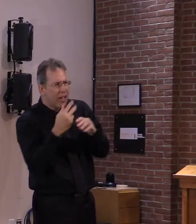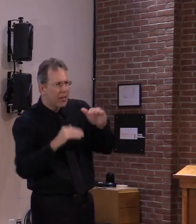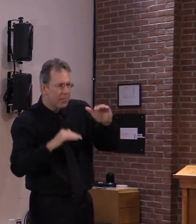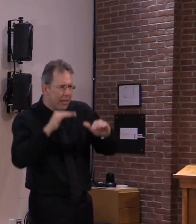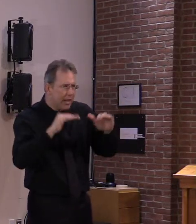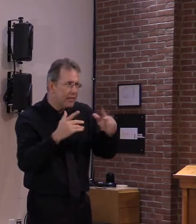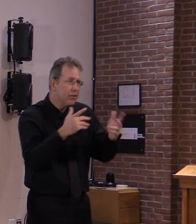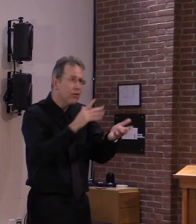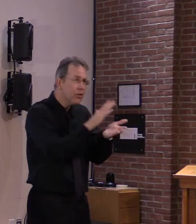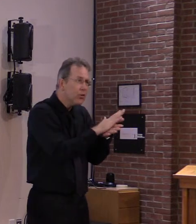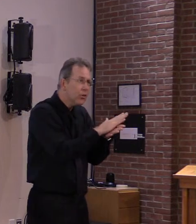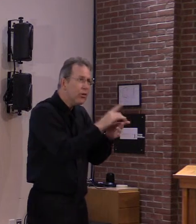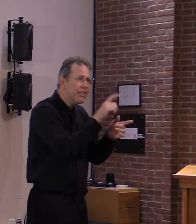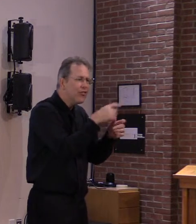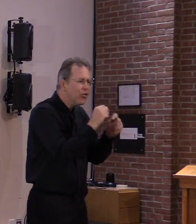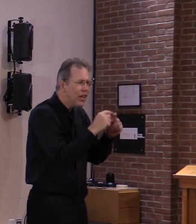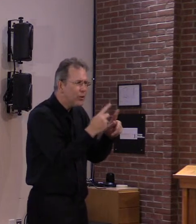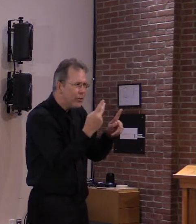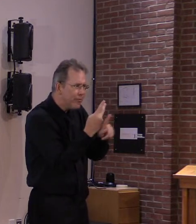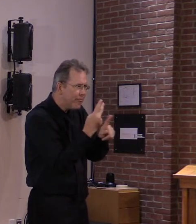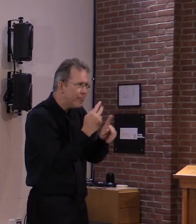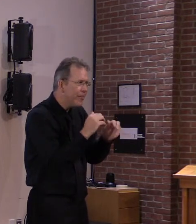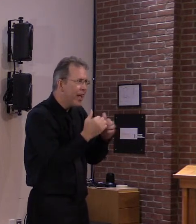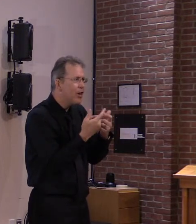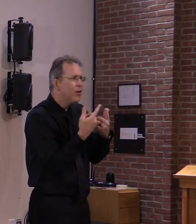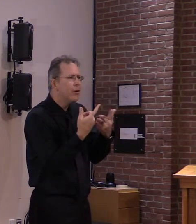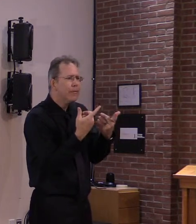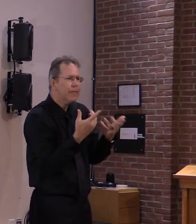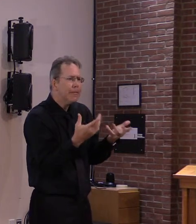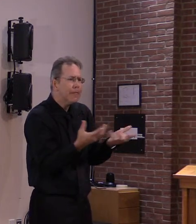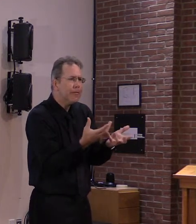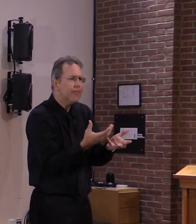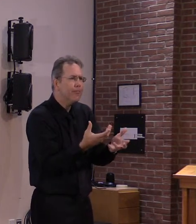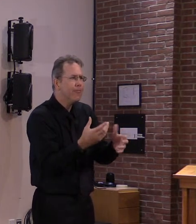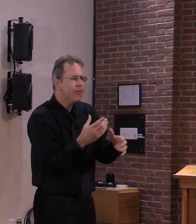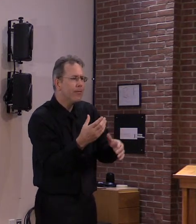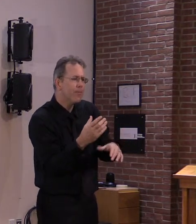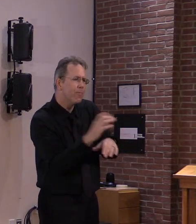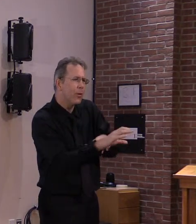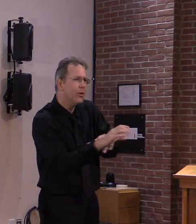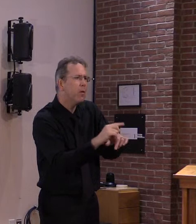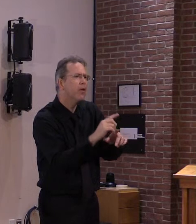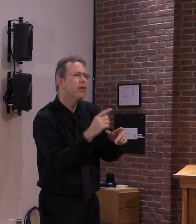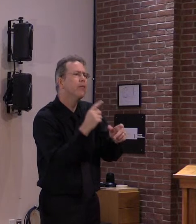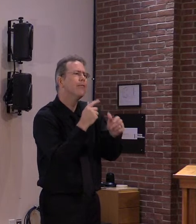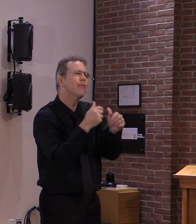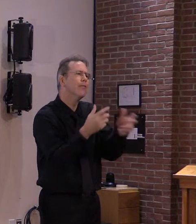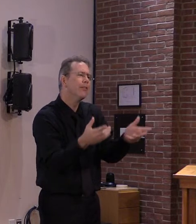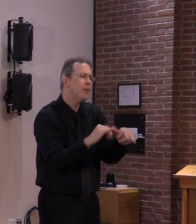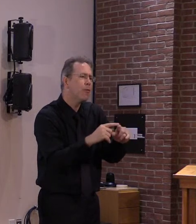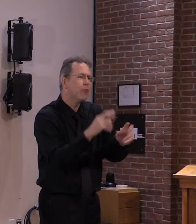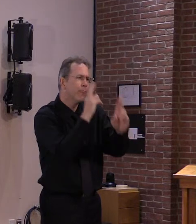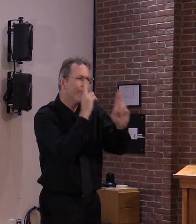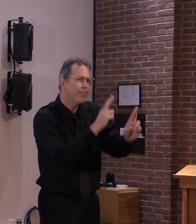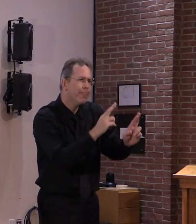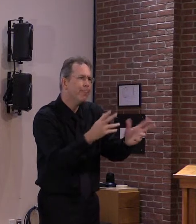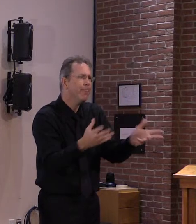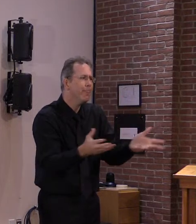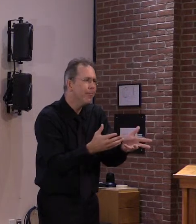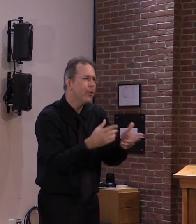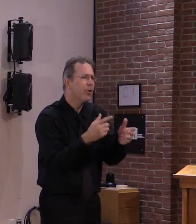like Vermont will be able to have even a more robust response. Not that we didn't in the beginning, the next